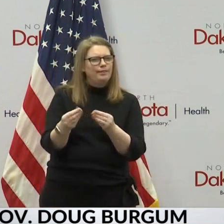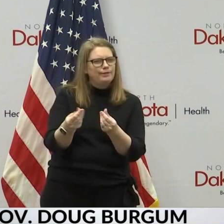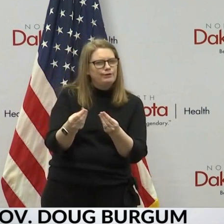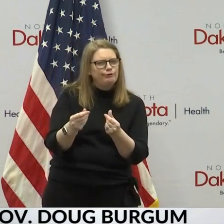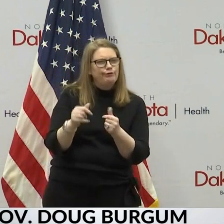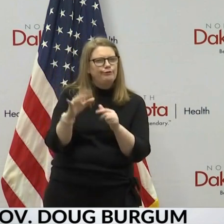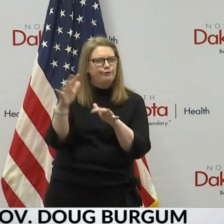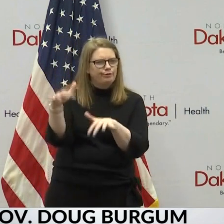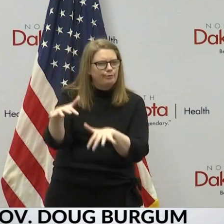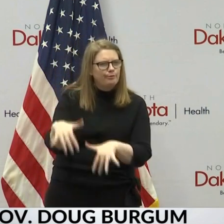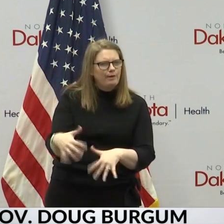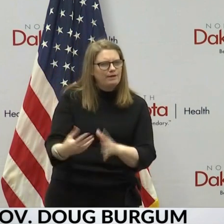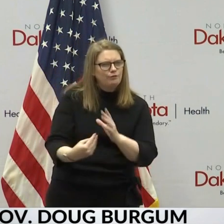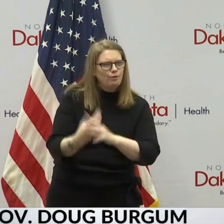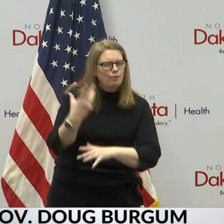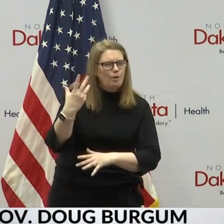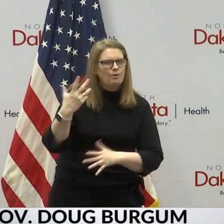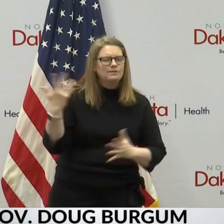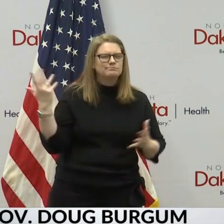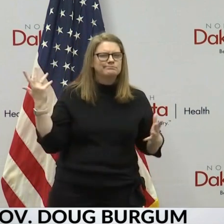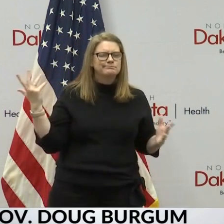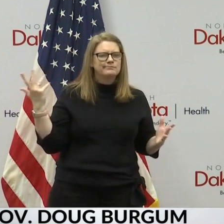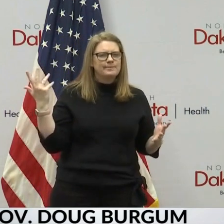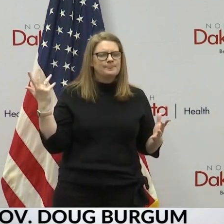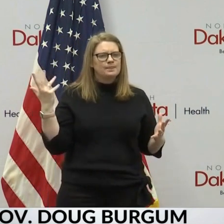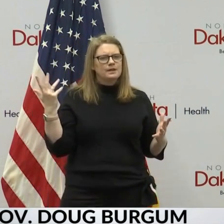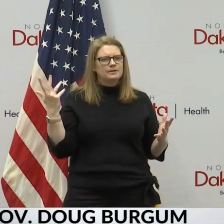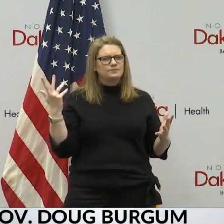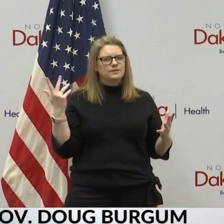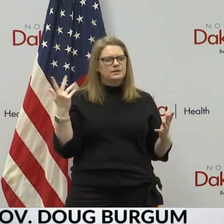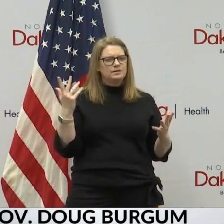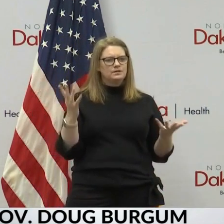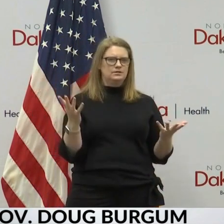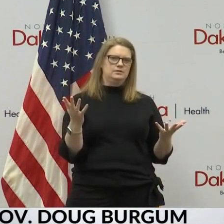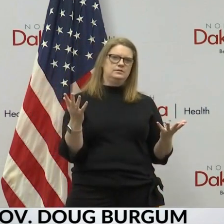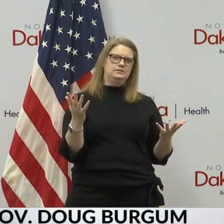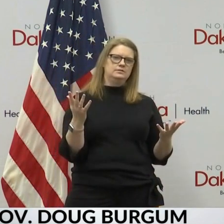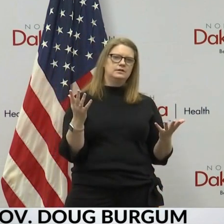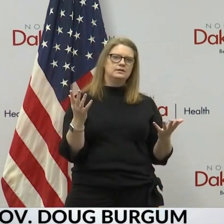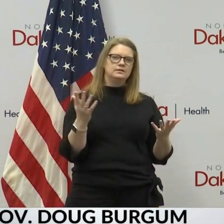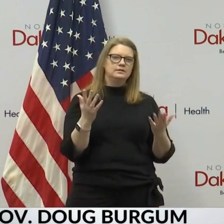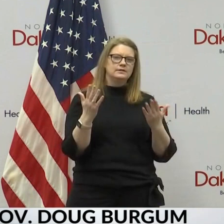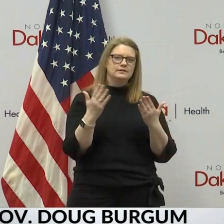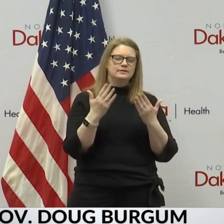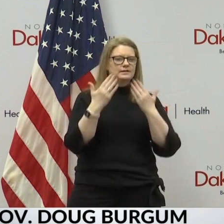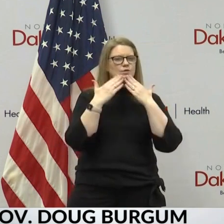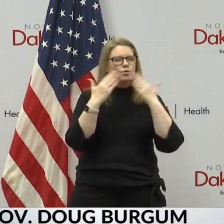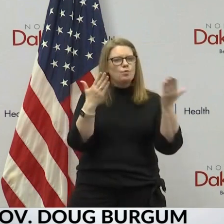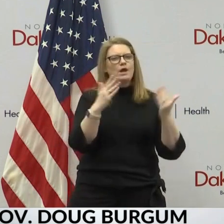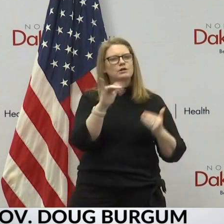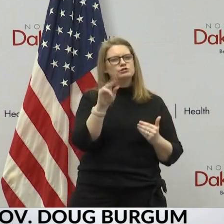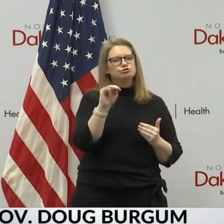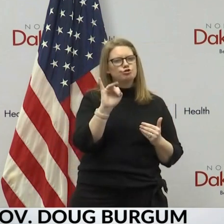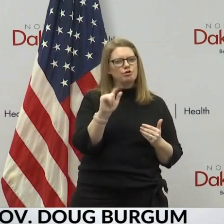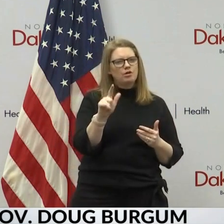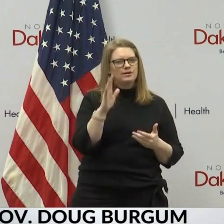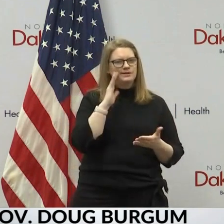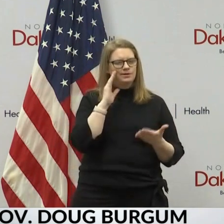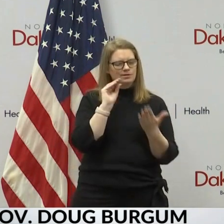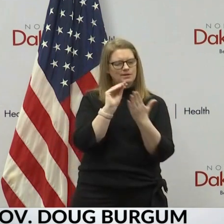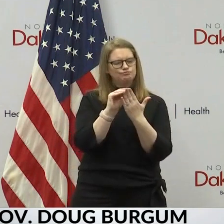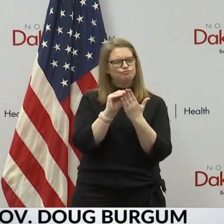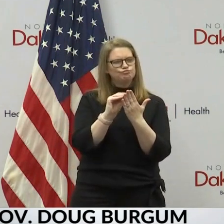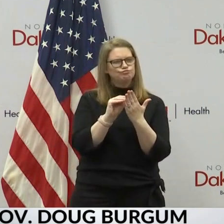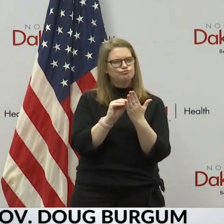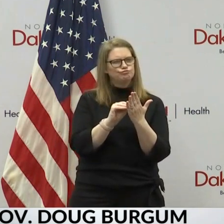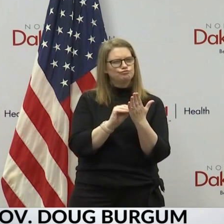food. If you got more energy, you can practice, in a gratitude journal in terms of writing down, keeping